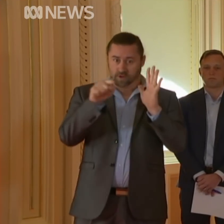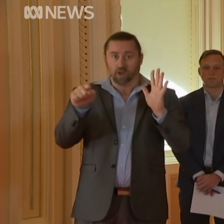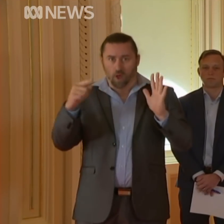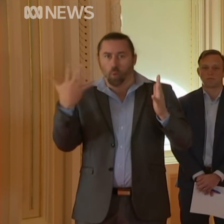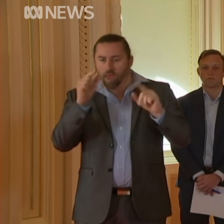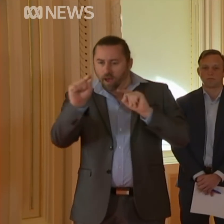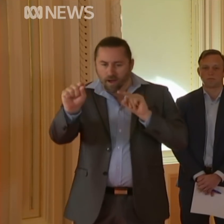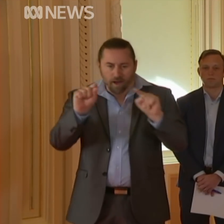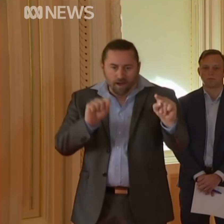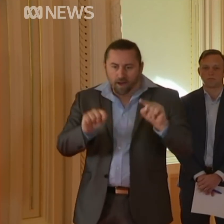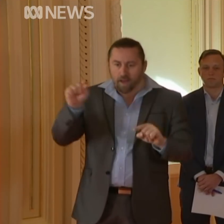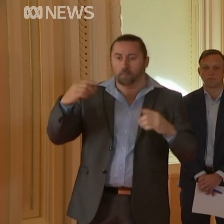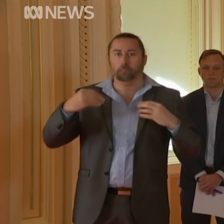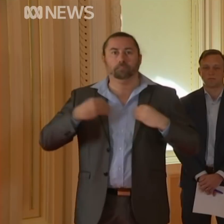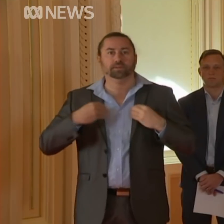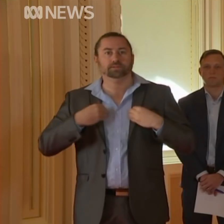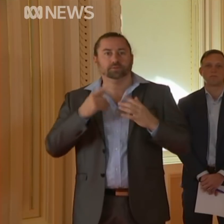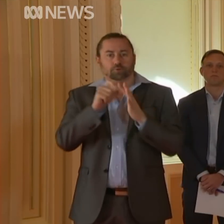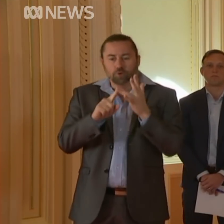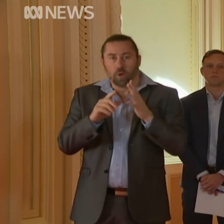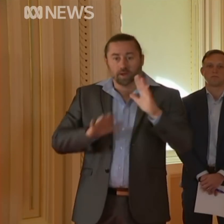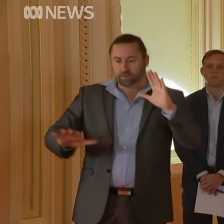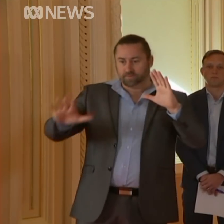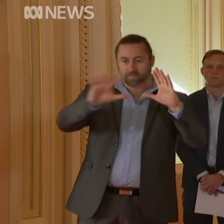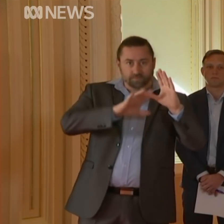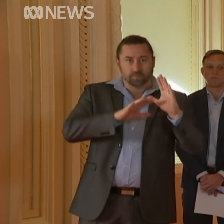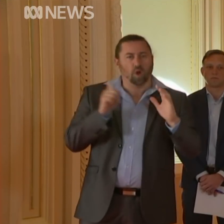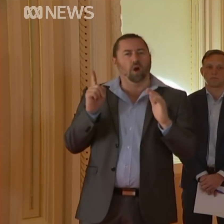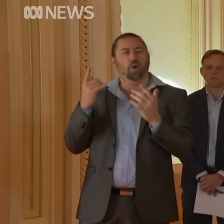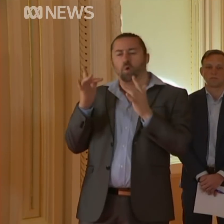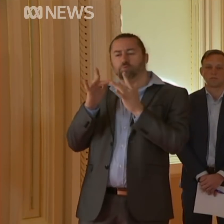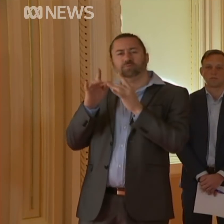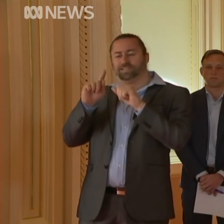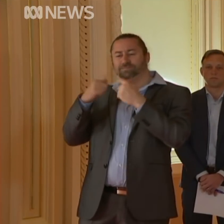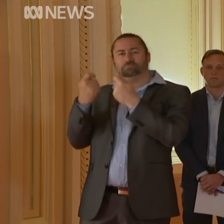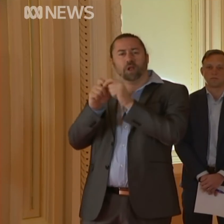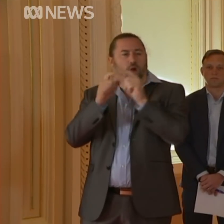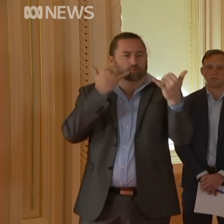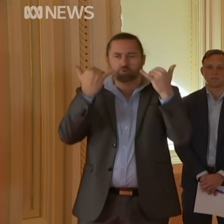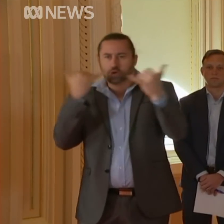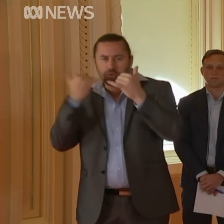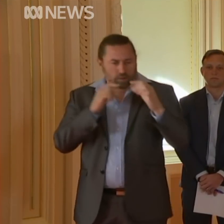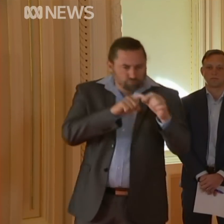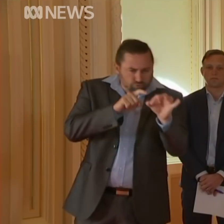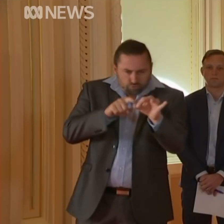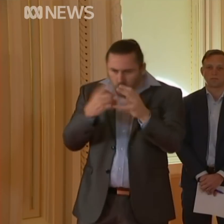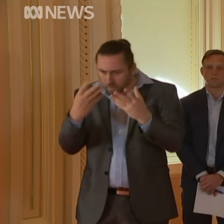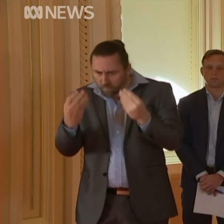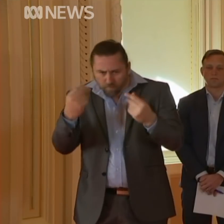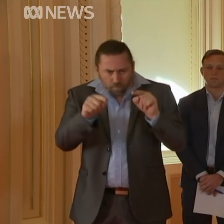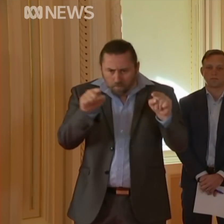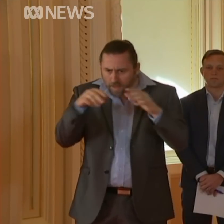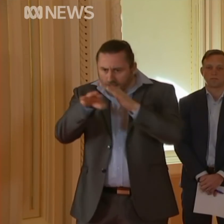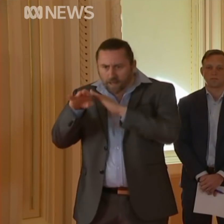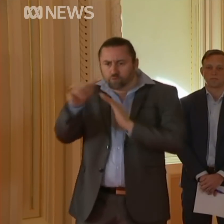Queensland. This is the work that our contact tracers have done, and it is very important that members